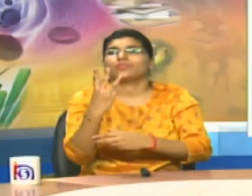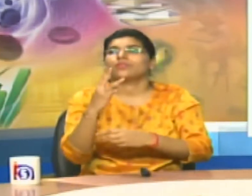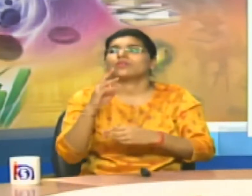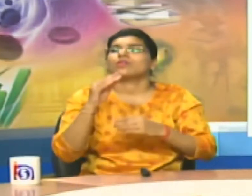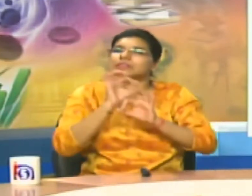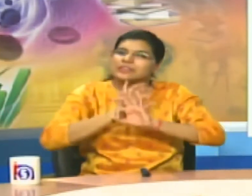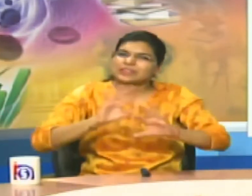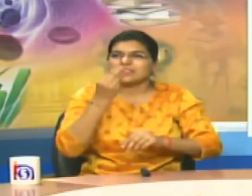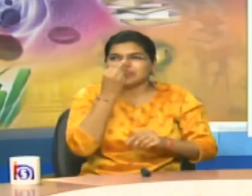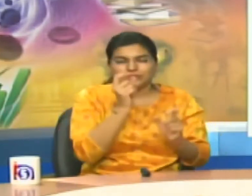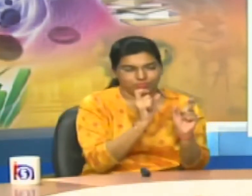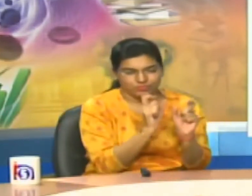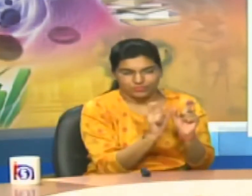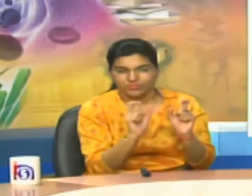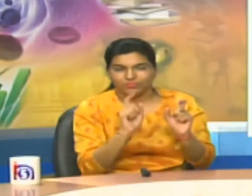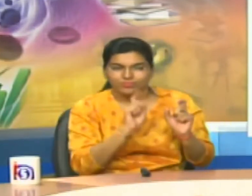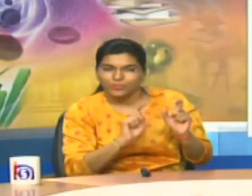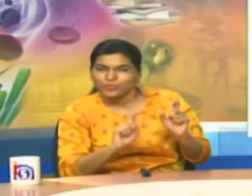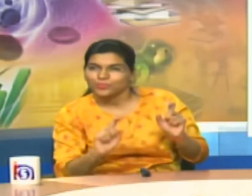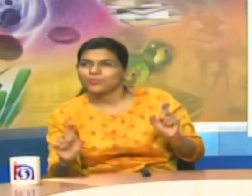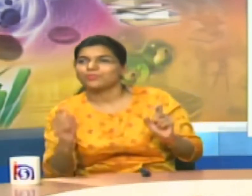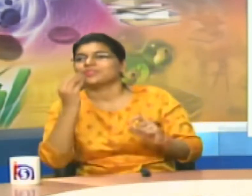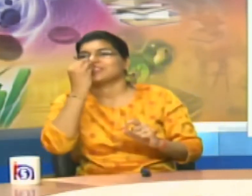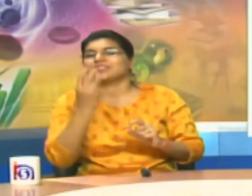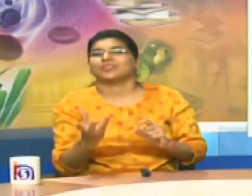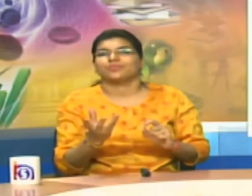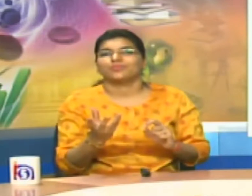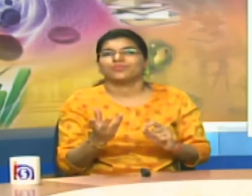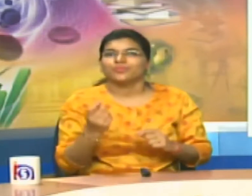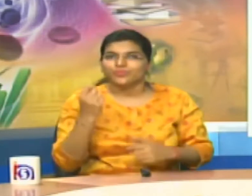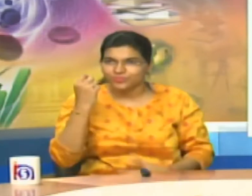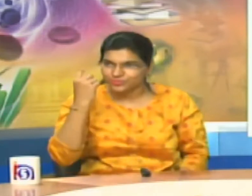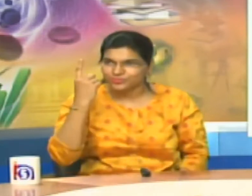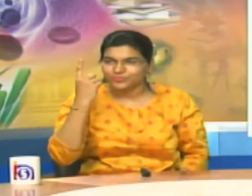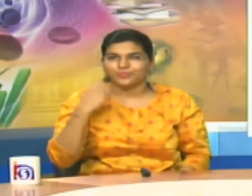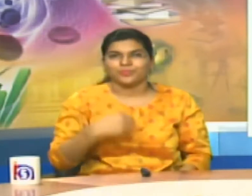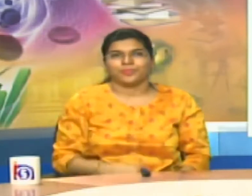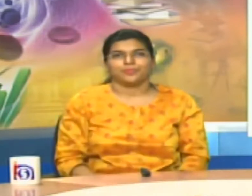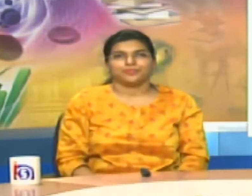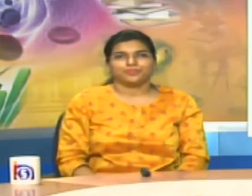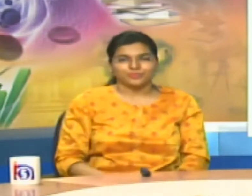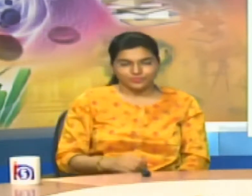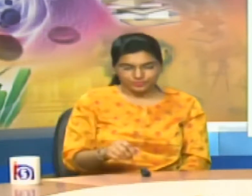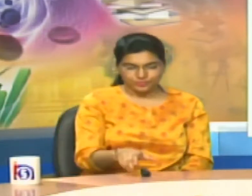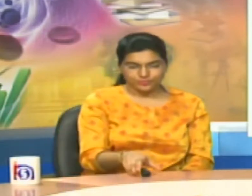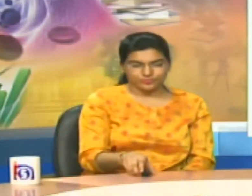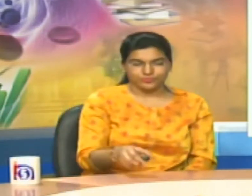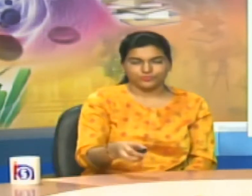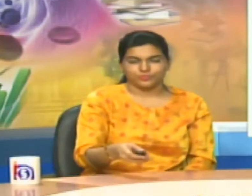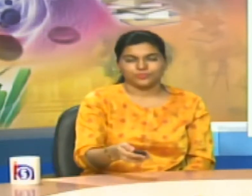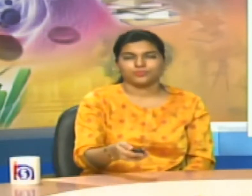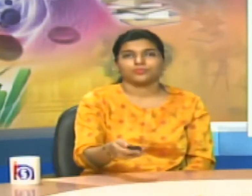So similarly, there are different rows and columns. You can put the data in